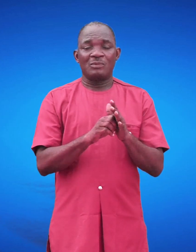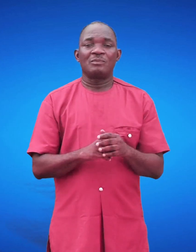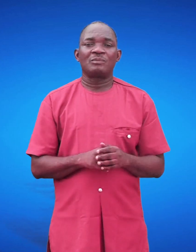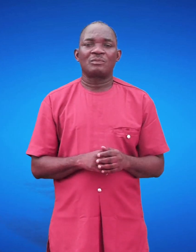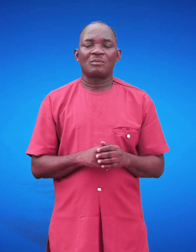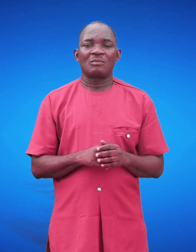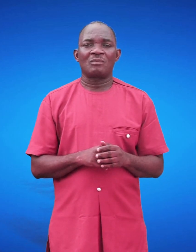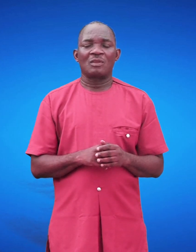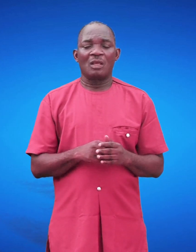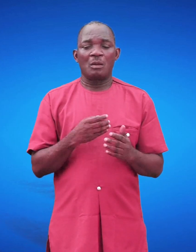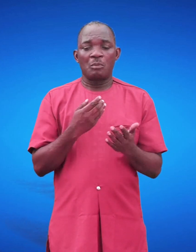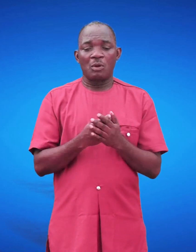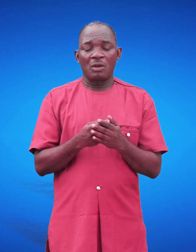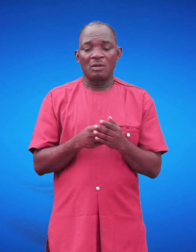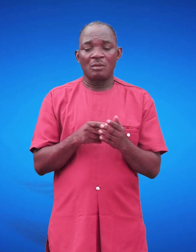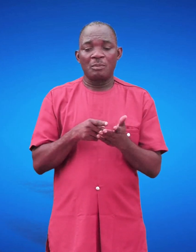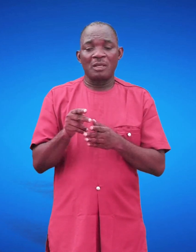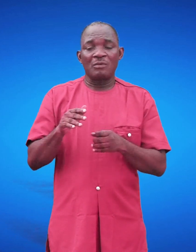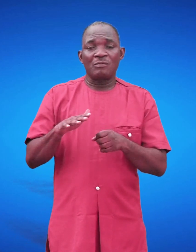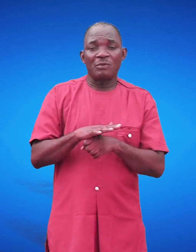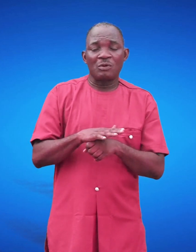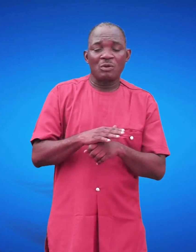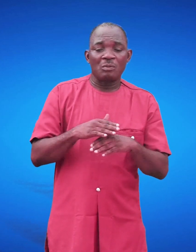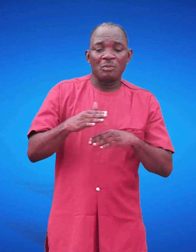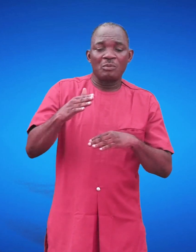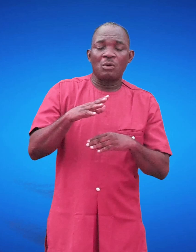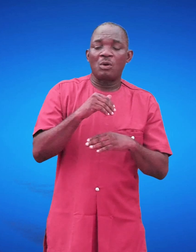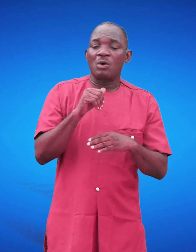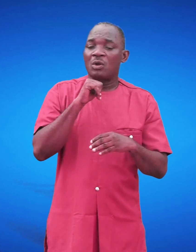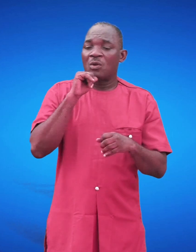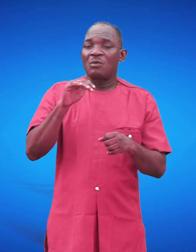over and under payment.